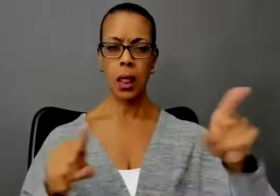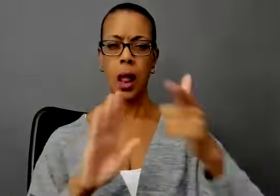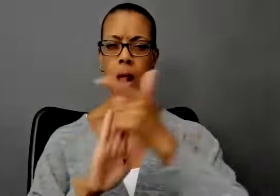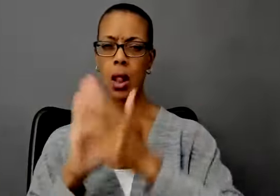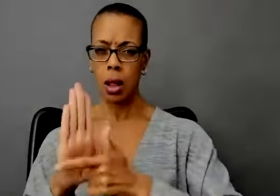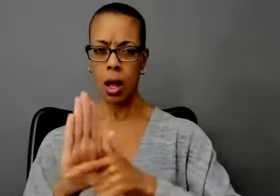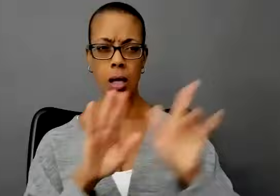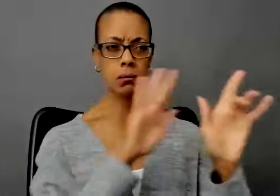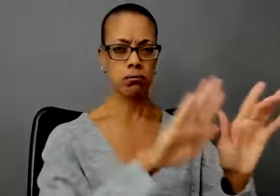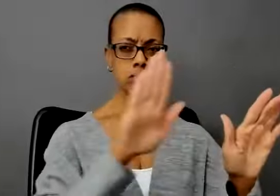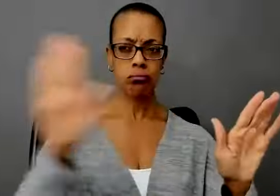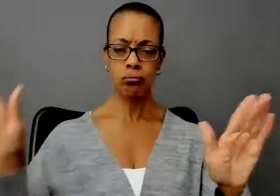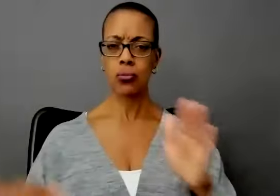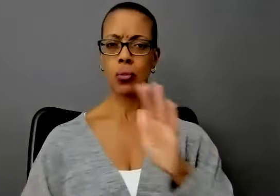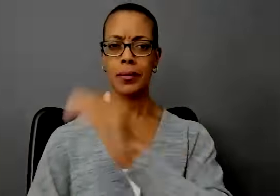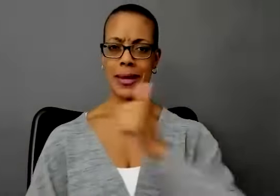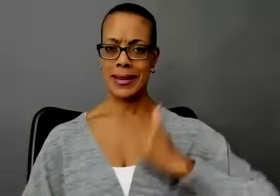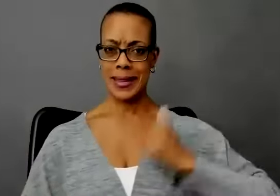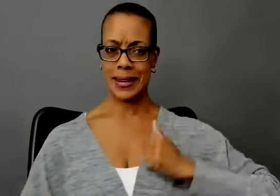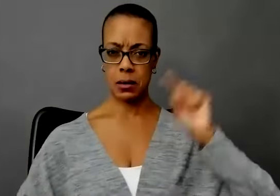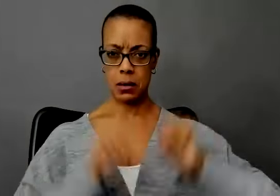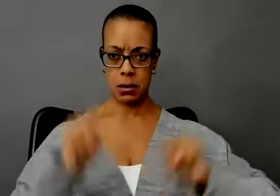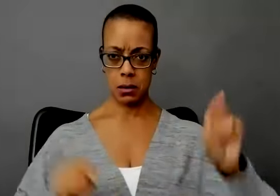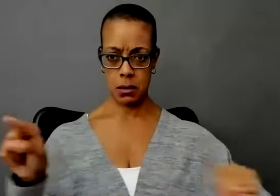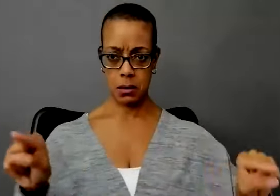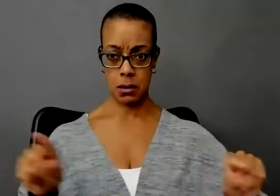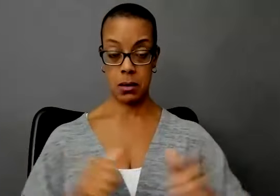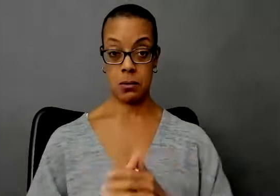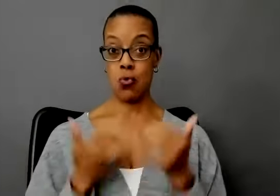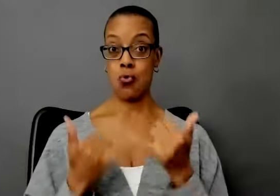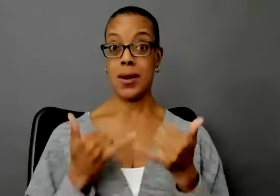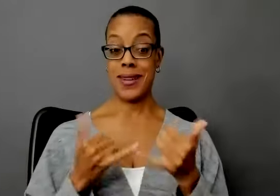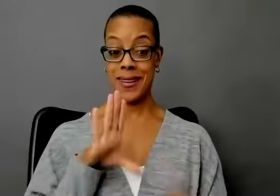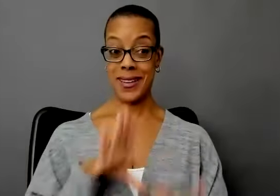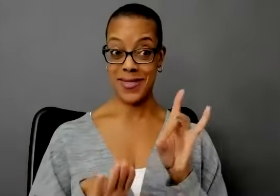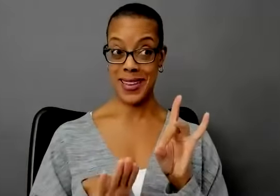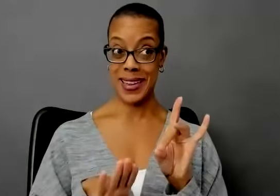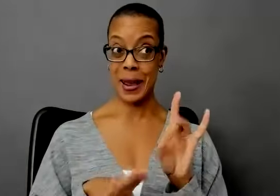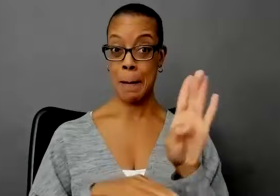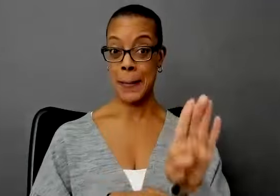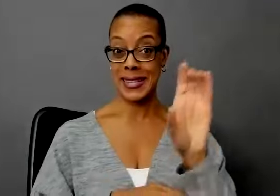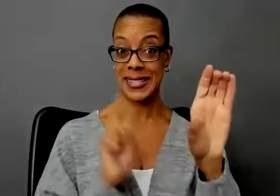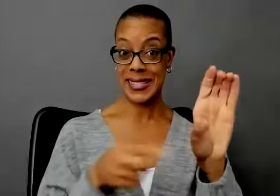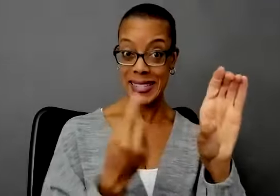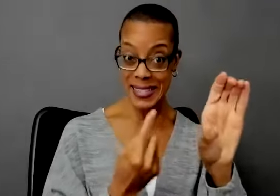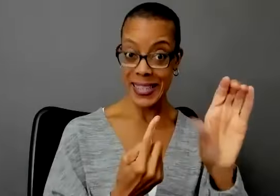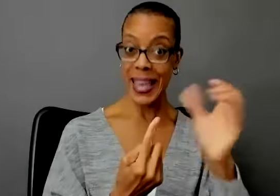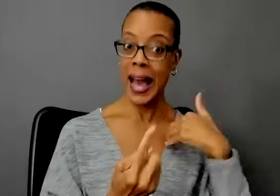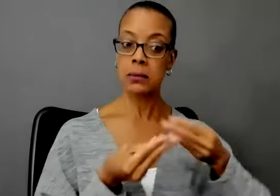different provinces. Currently, that I've only been able to find, only British Columbia has a streamlined process for varying or